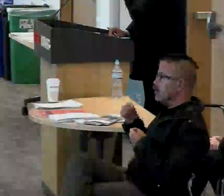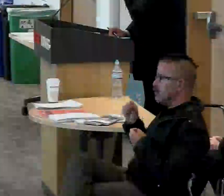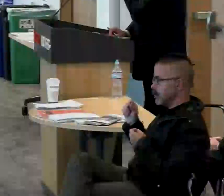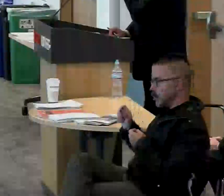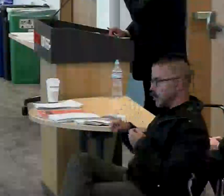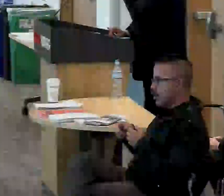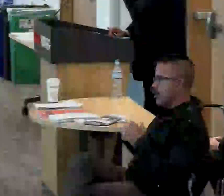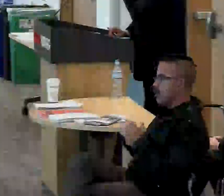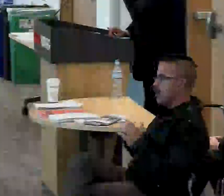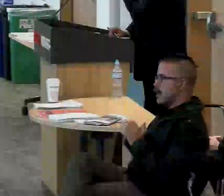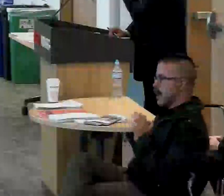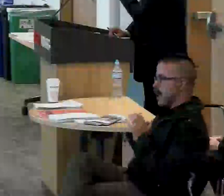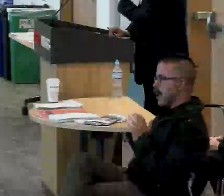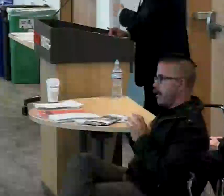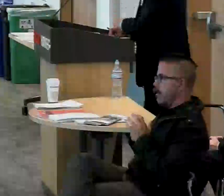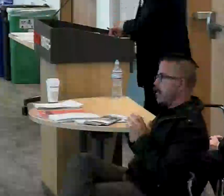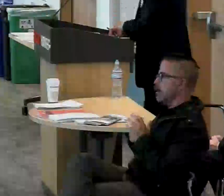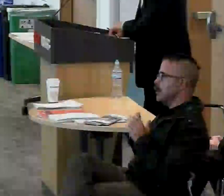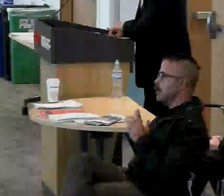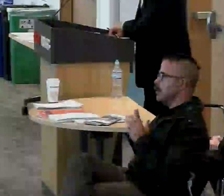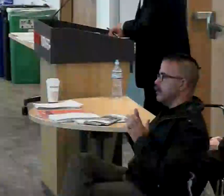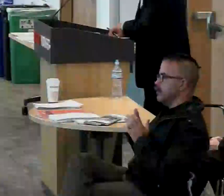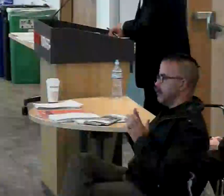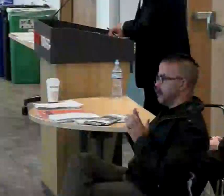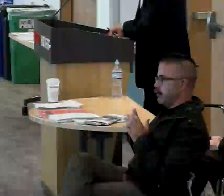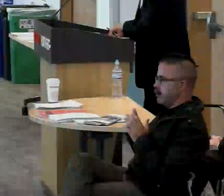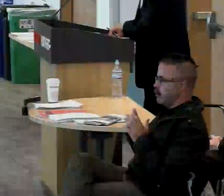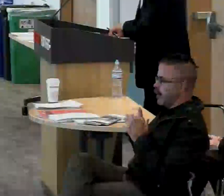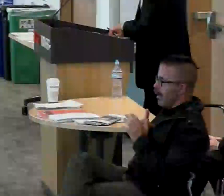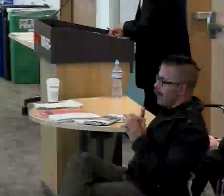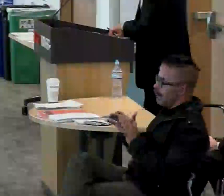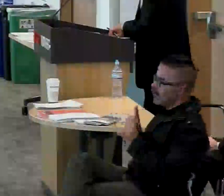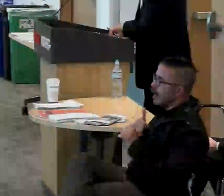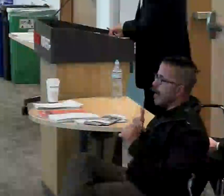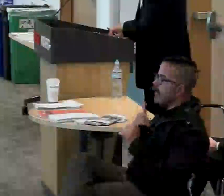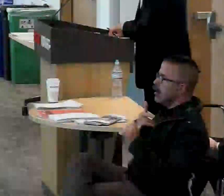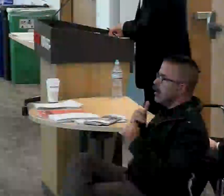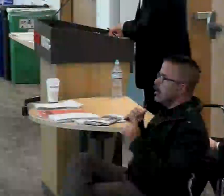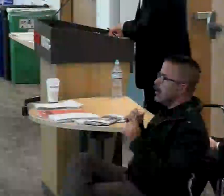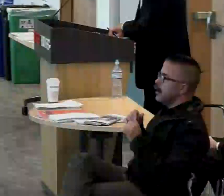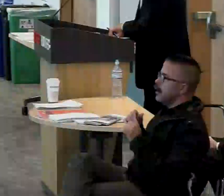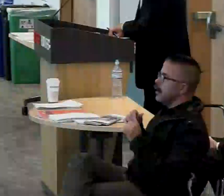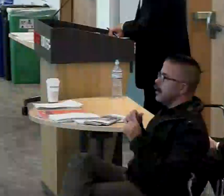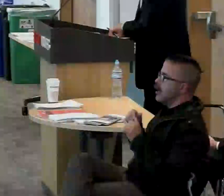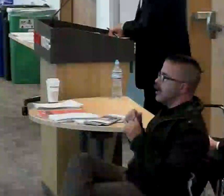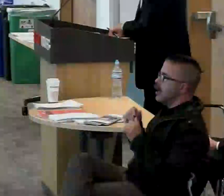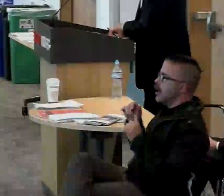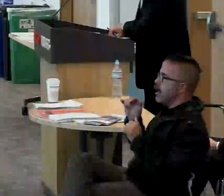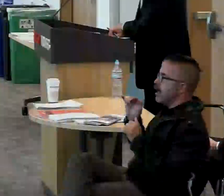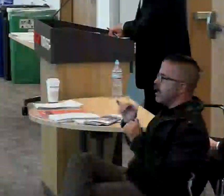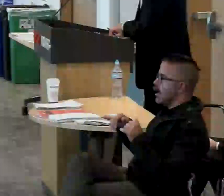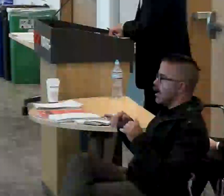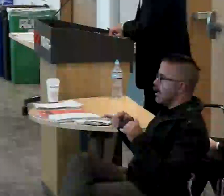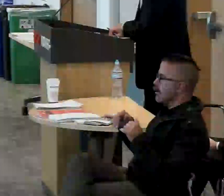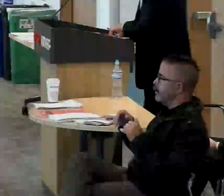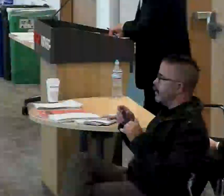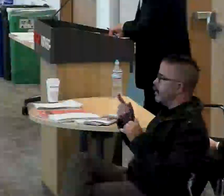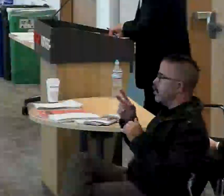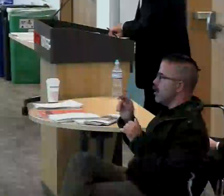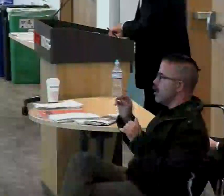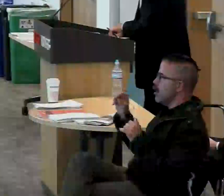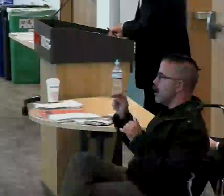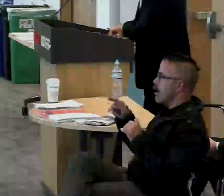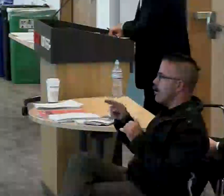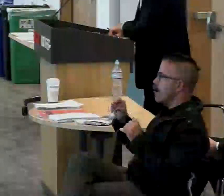trade groups that I think the Southern California Association of Nonprofit Housing, known as SCAMP, they were just putting out